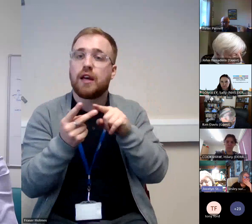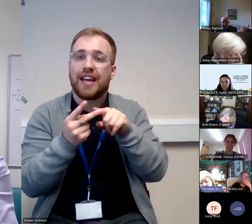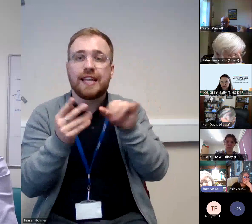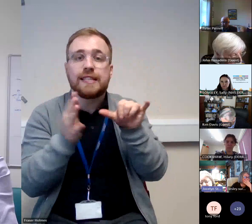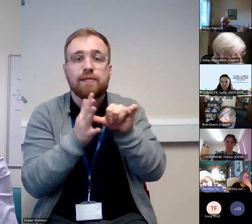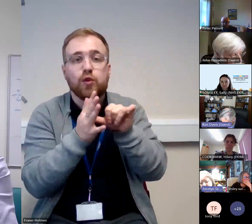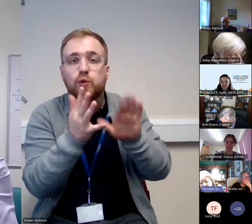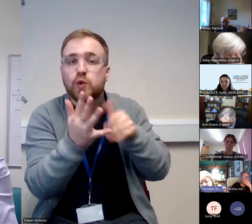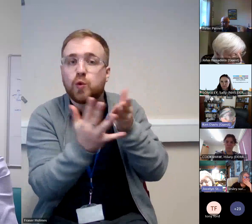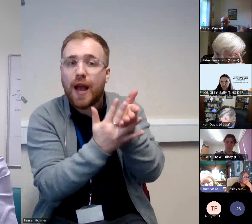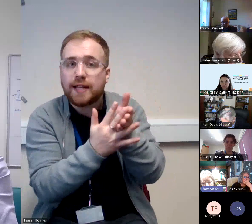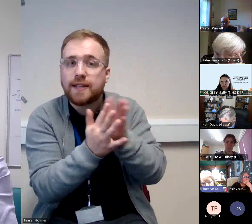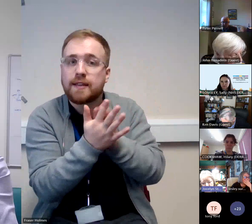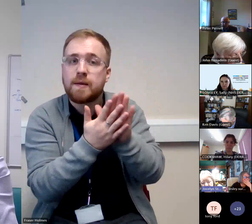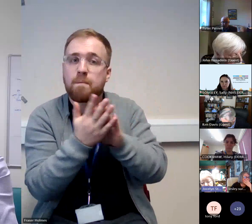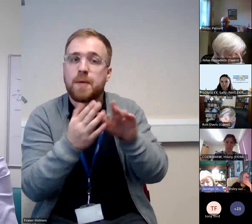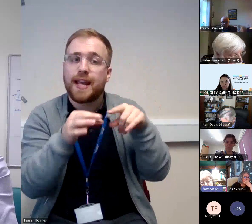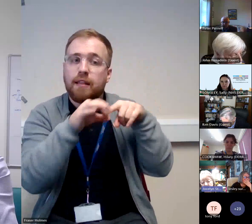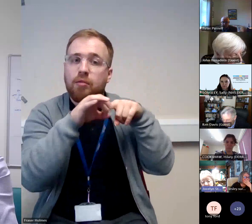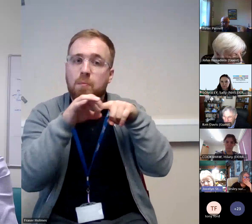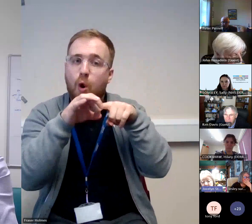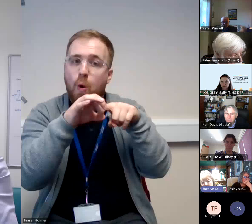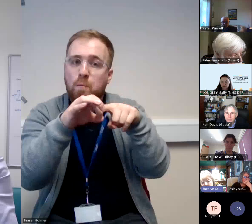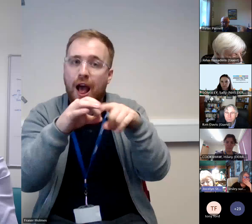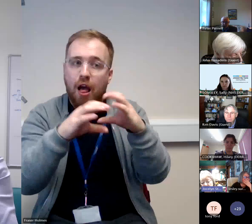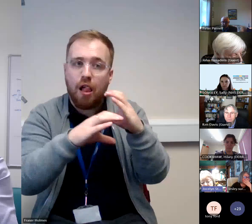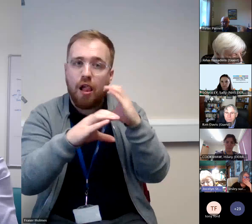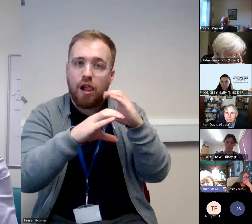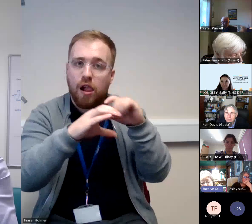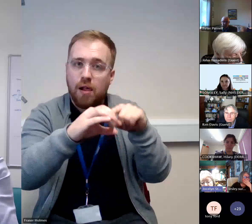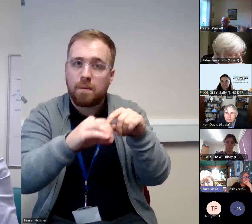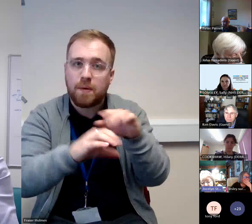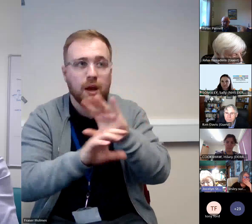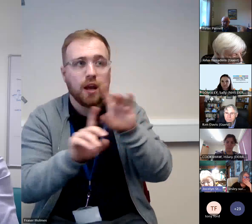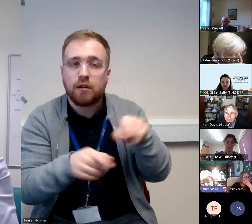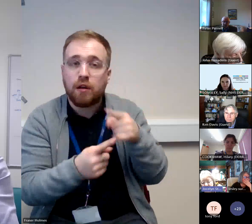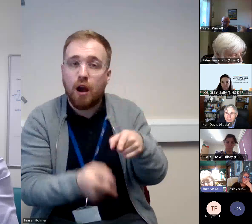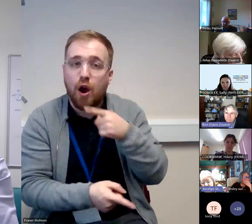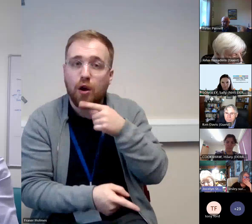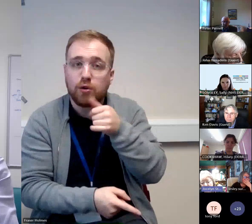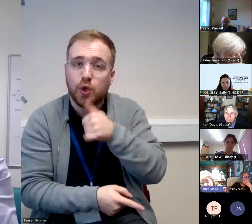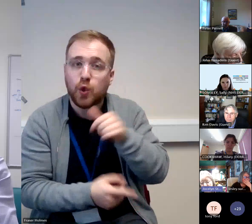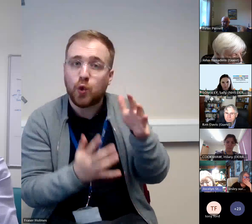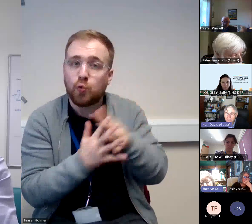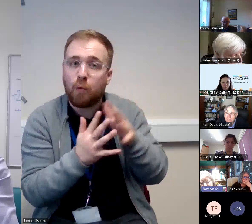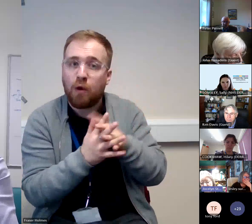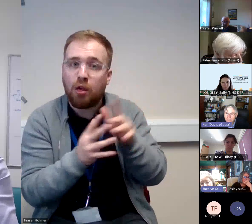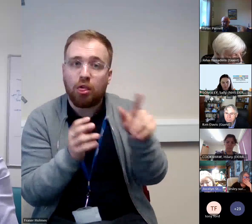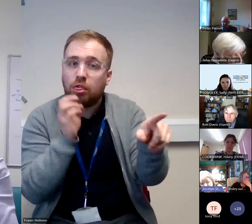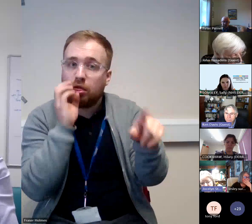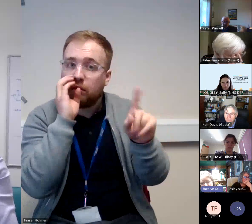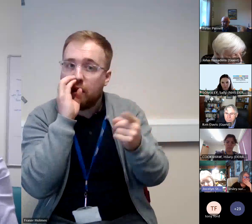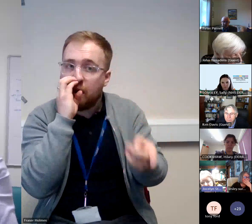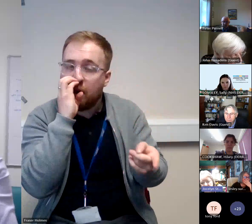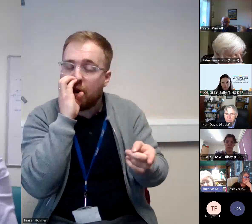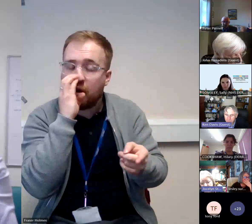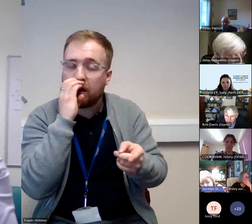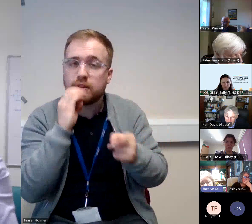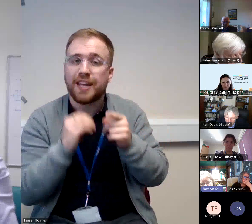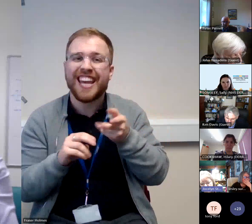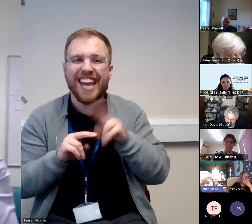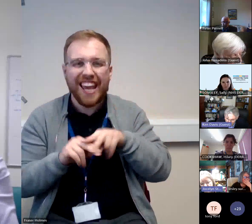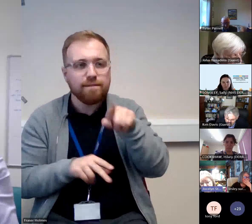this mean that the mobile units are not going to be able to utilise that hub? And if this is the